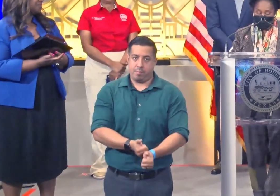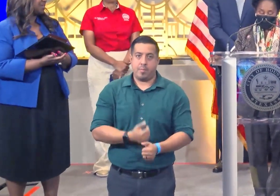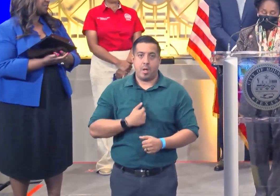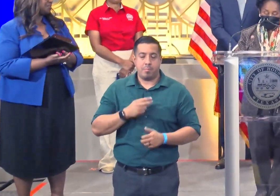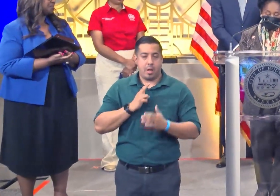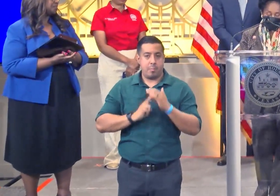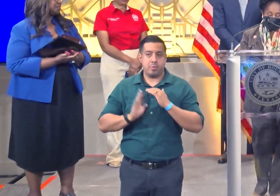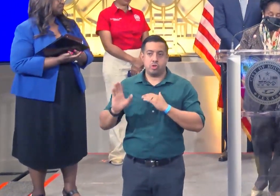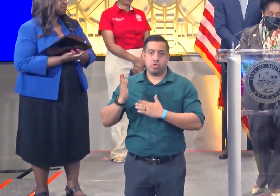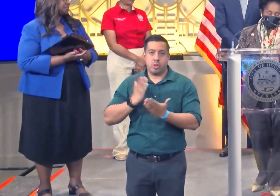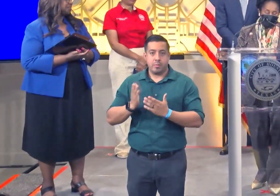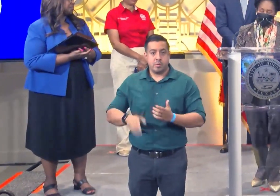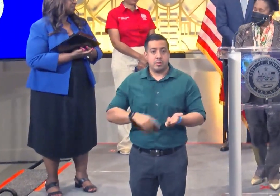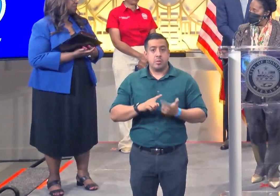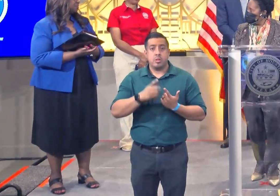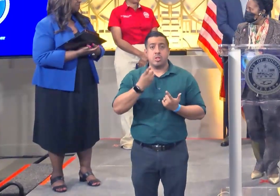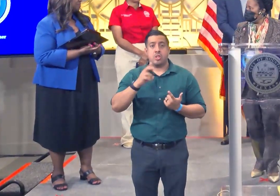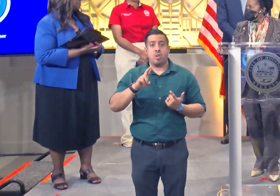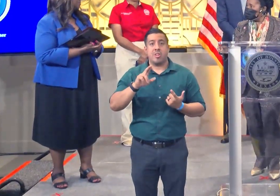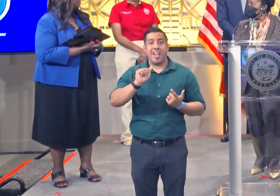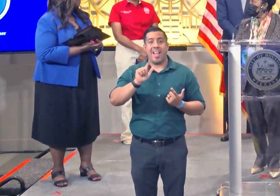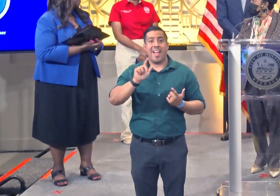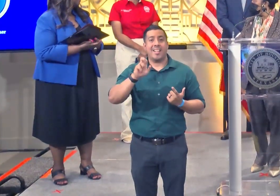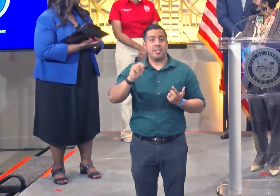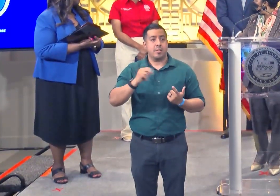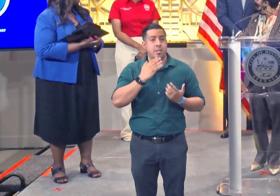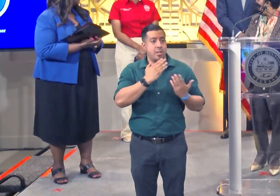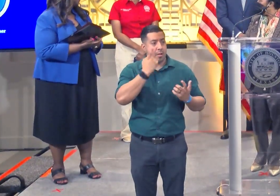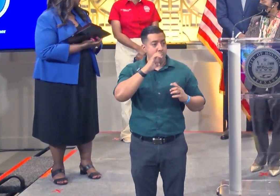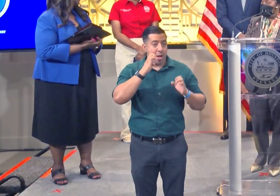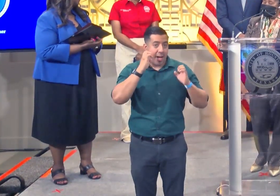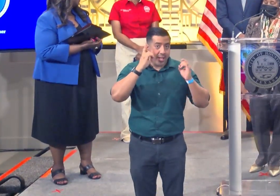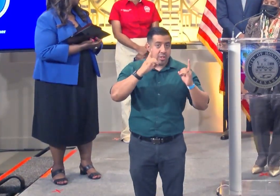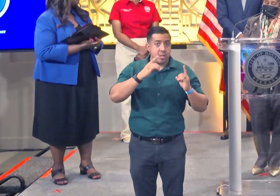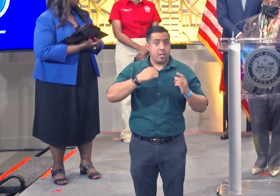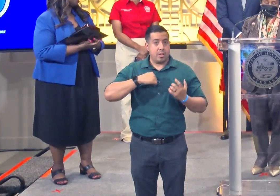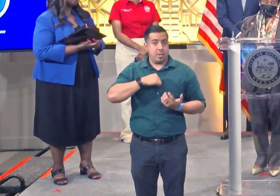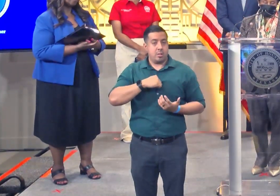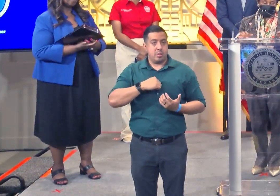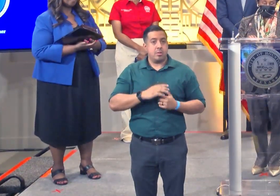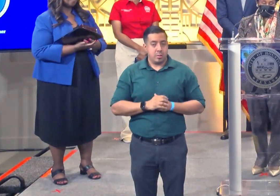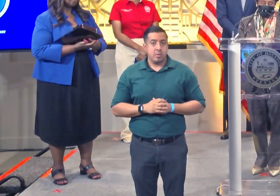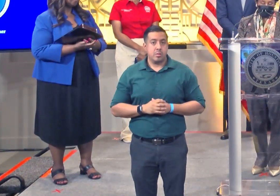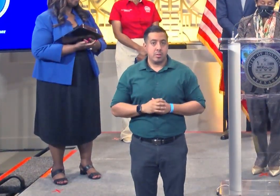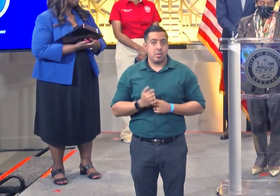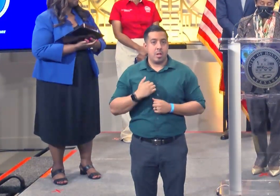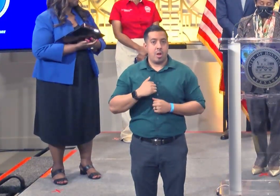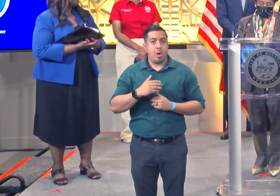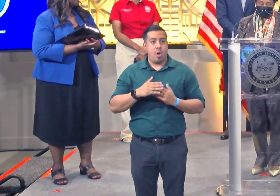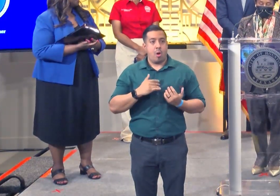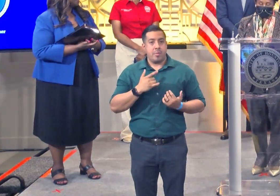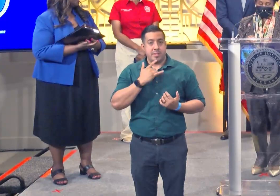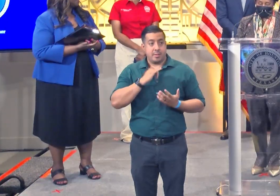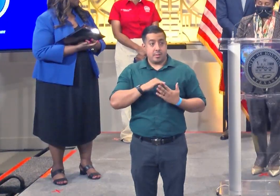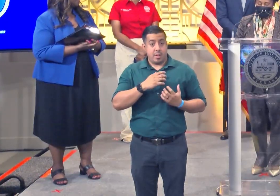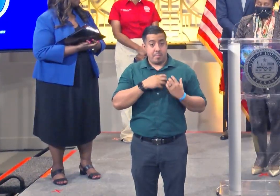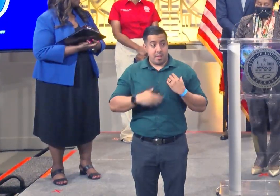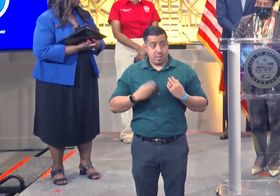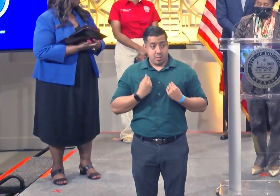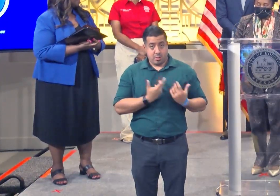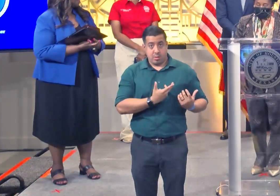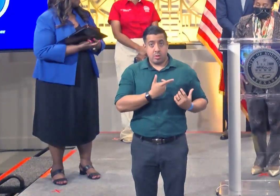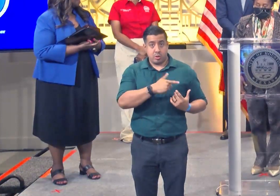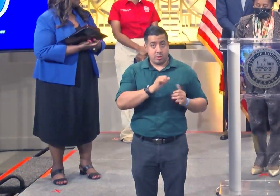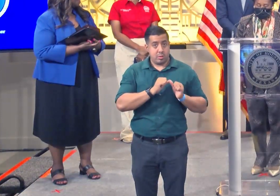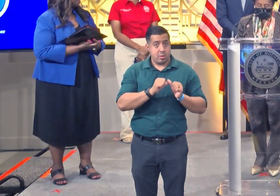service. Dr. Allen, thank you so very much. An educator's educator. I would almost pronounce, Mayor, that she could continue to